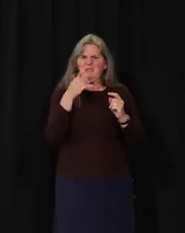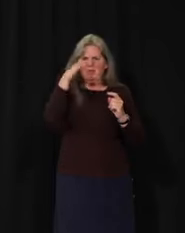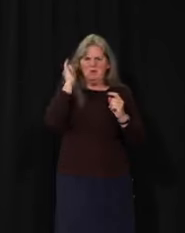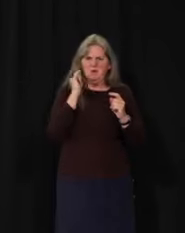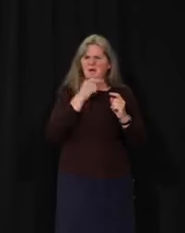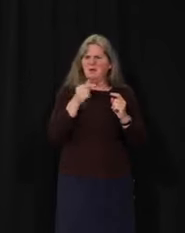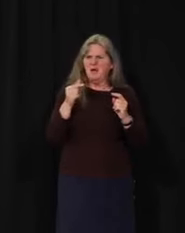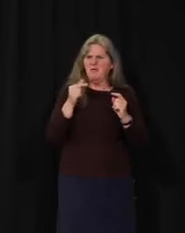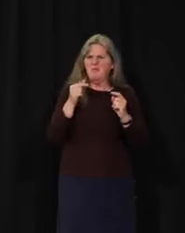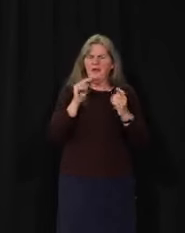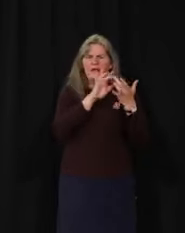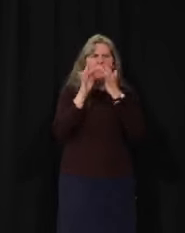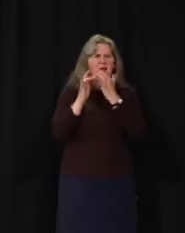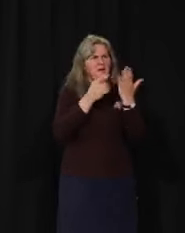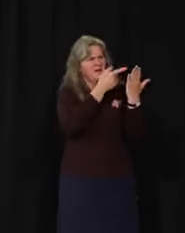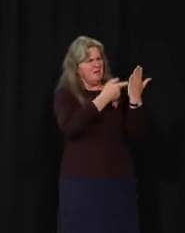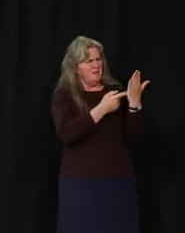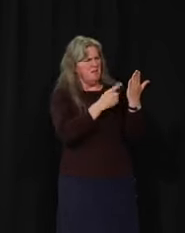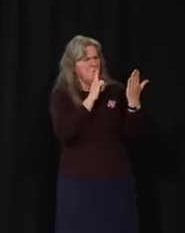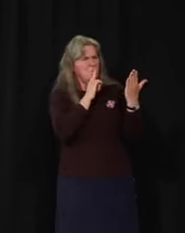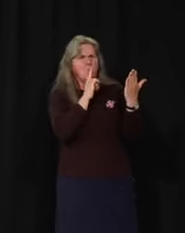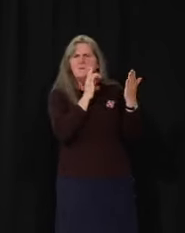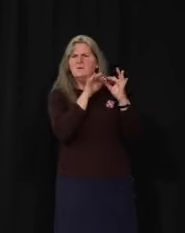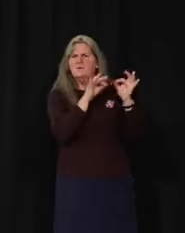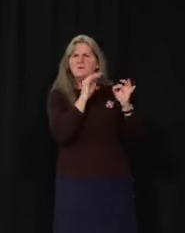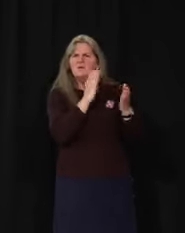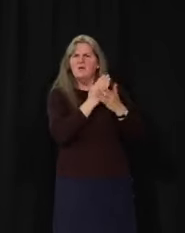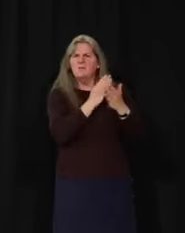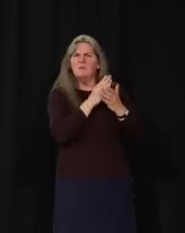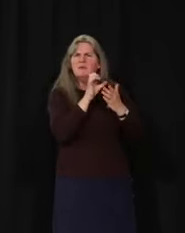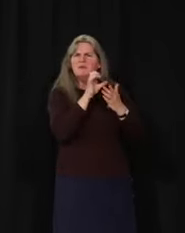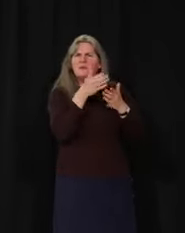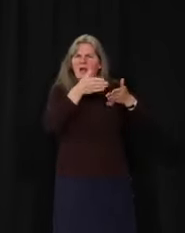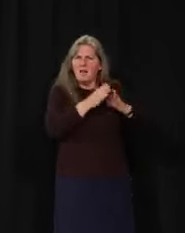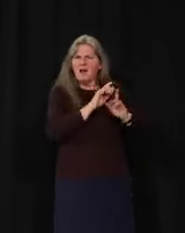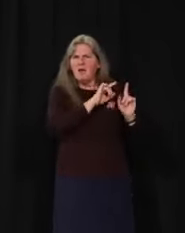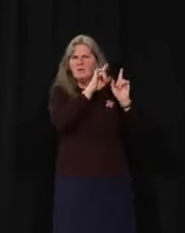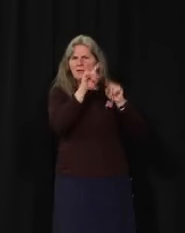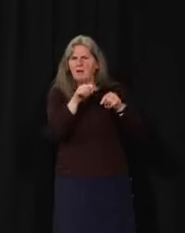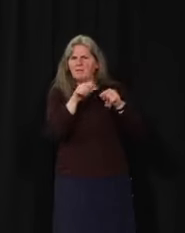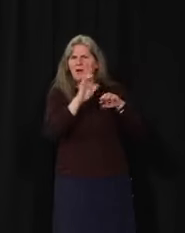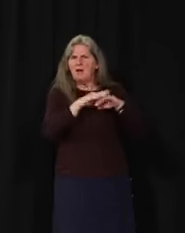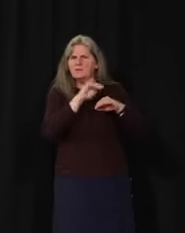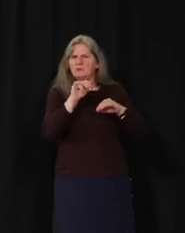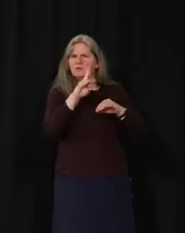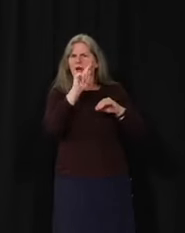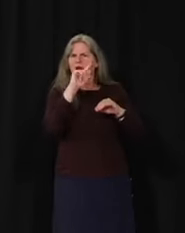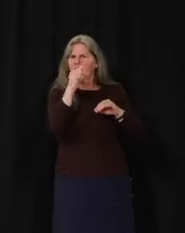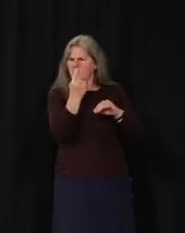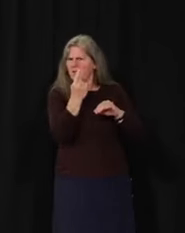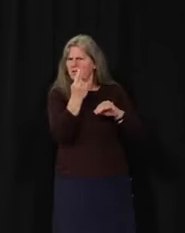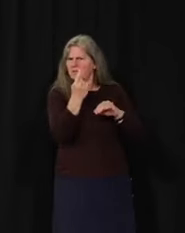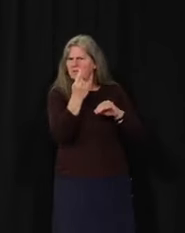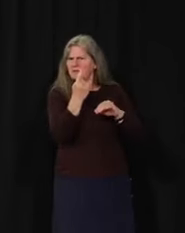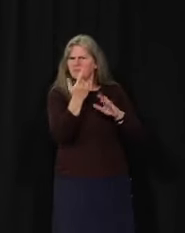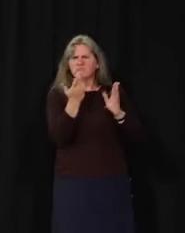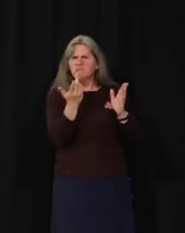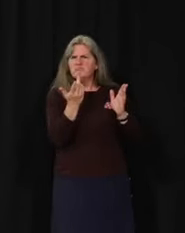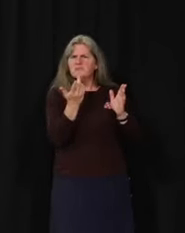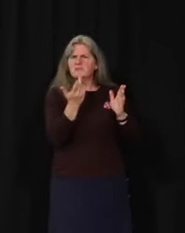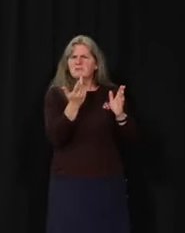it is not specifically said that residents of BC will be coming in on the 1st of July in the regular guidelines, not the